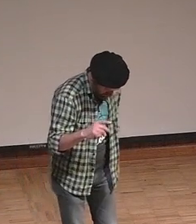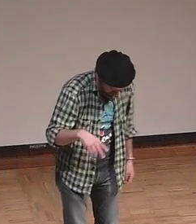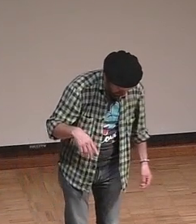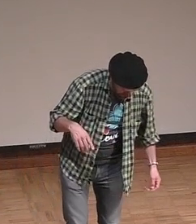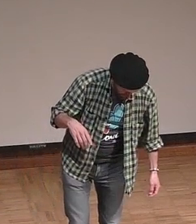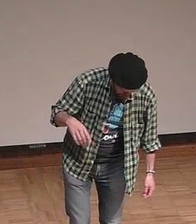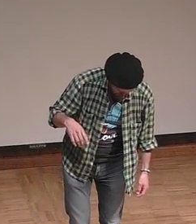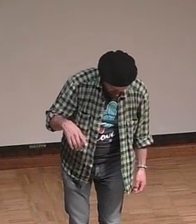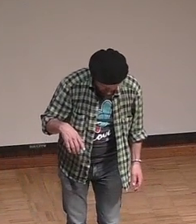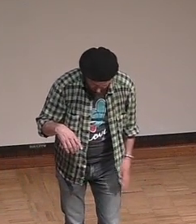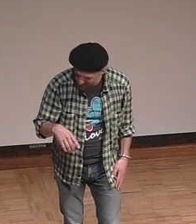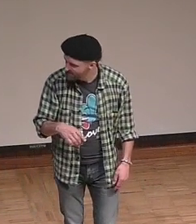All right.